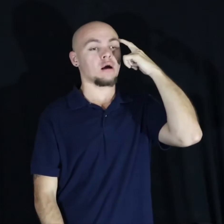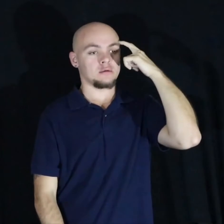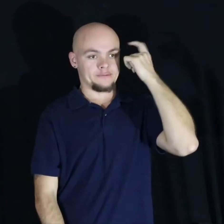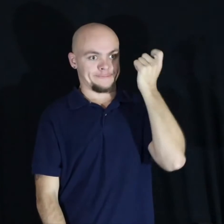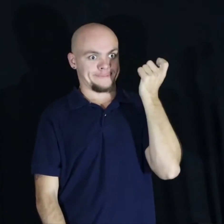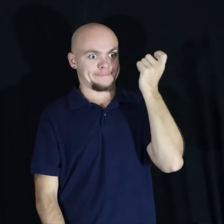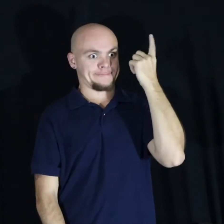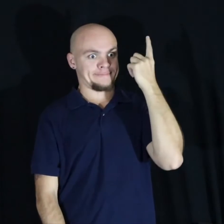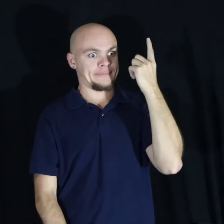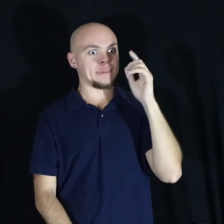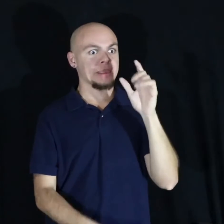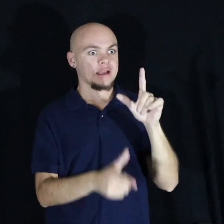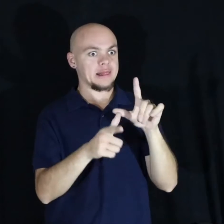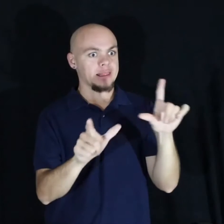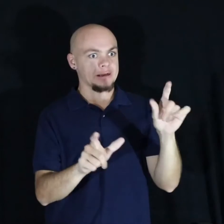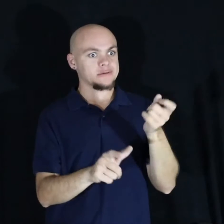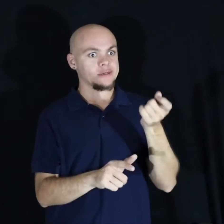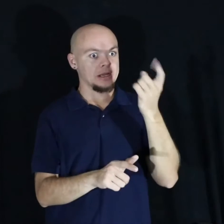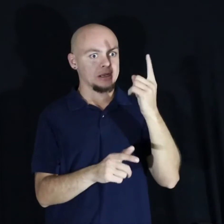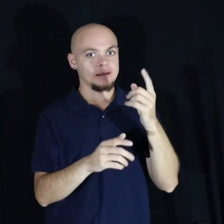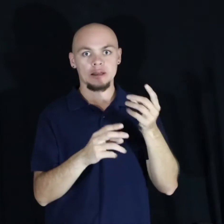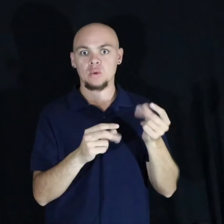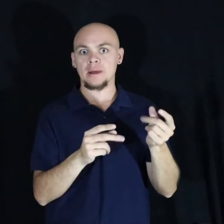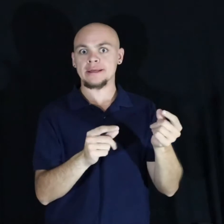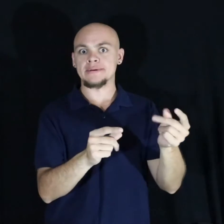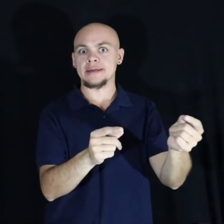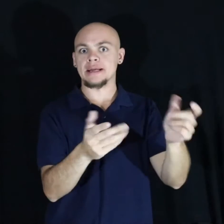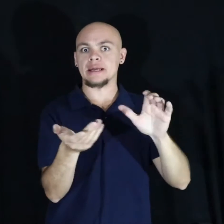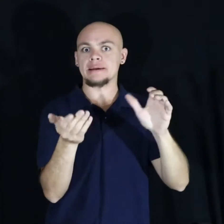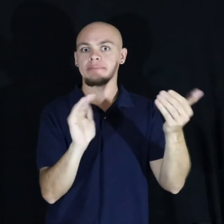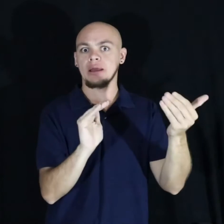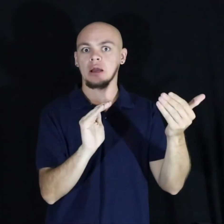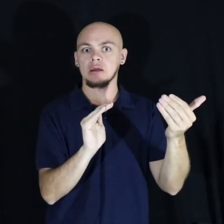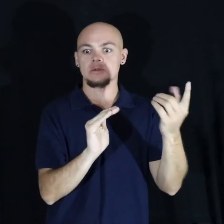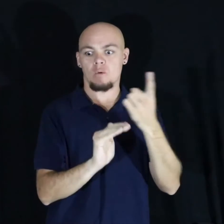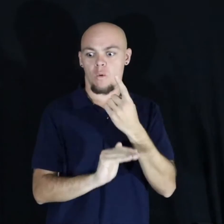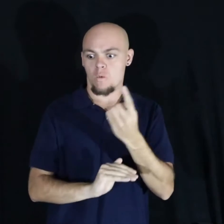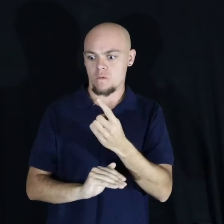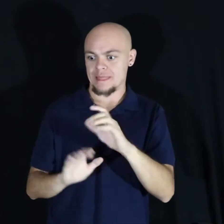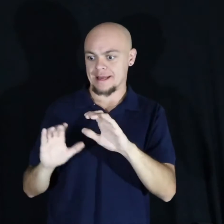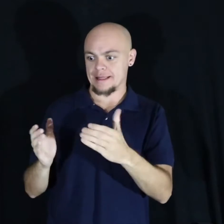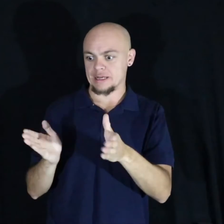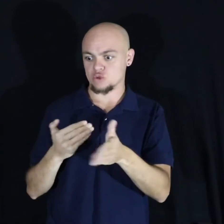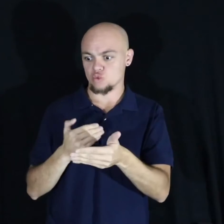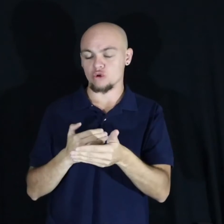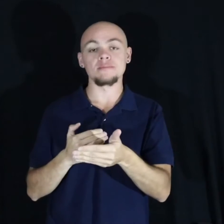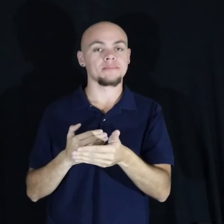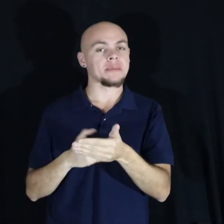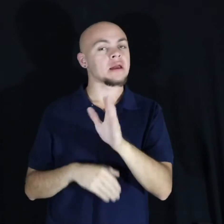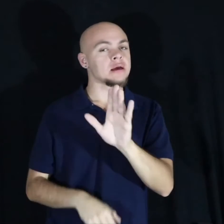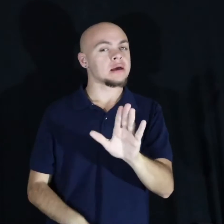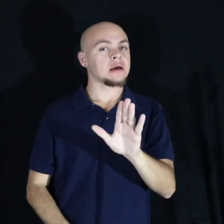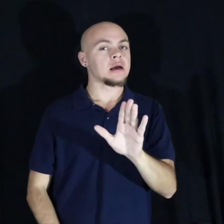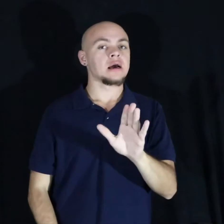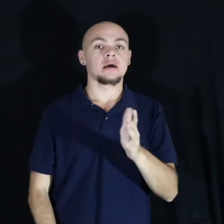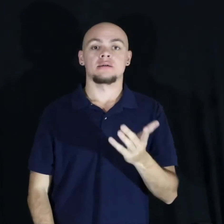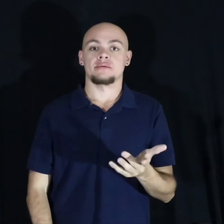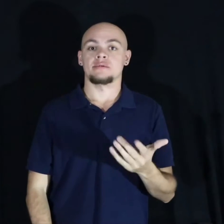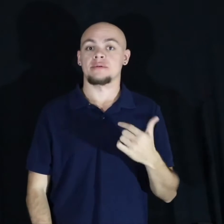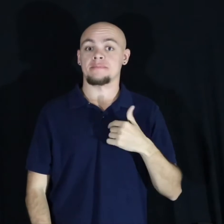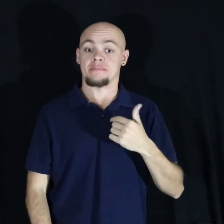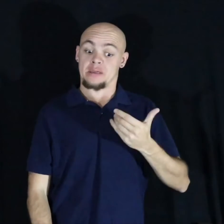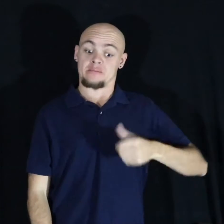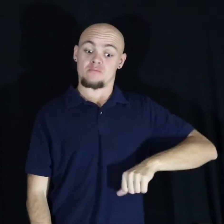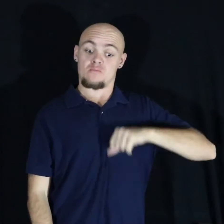grasp the language much faster than if I had continued learning solely through classes. On a less personal note, being the proud Colombian